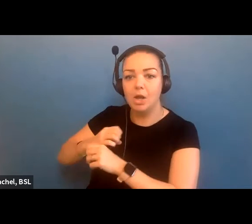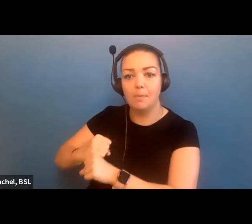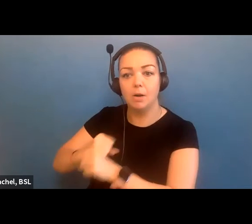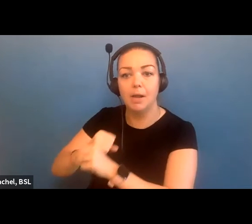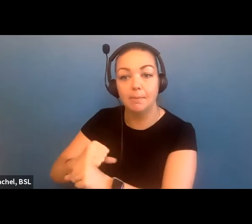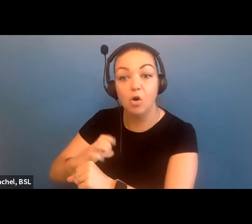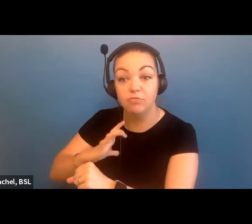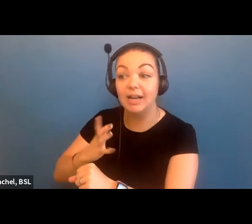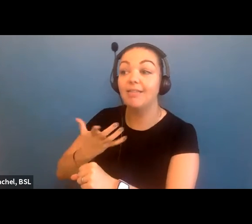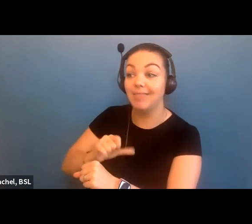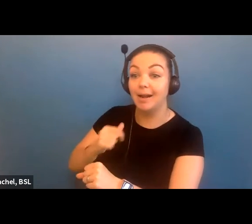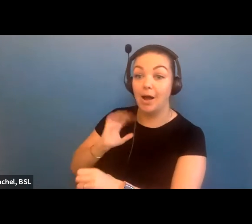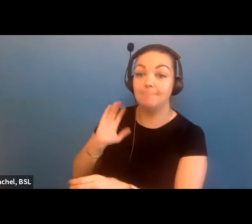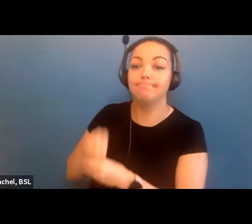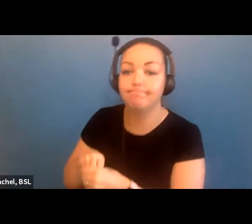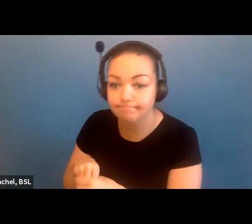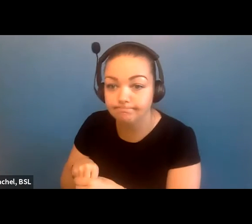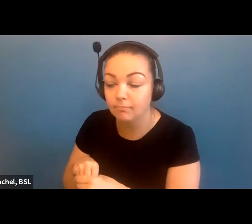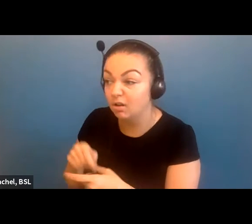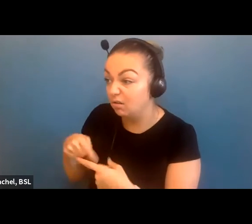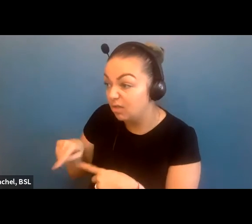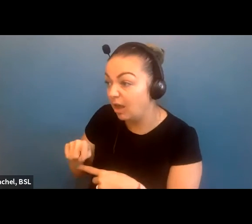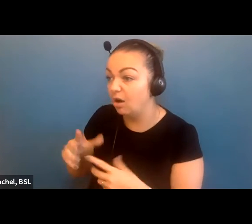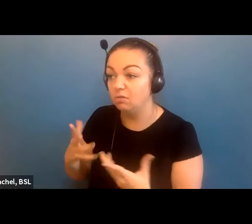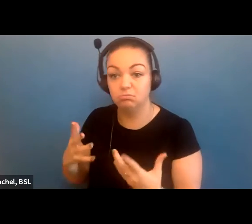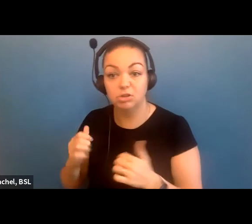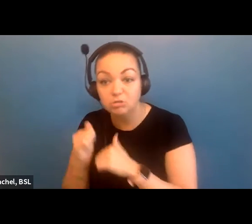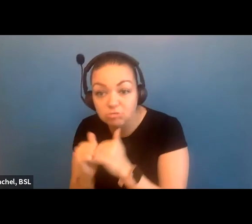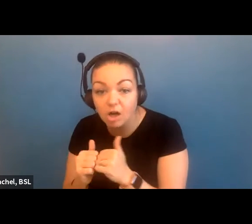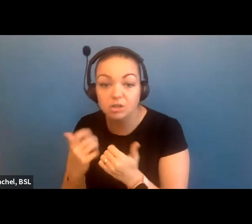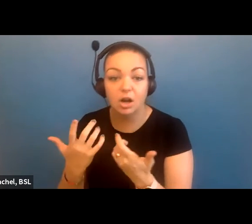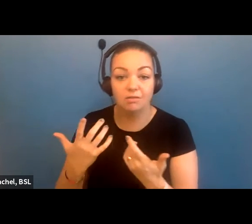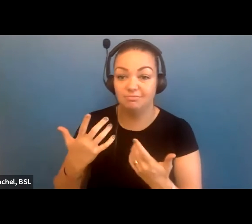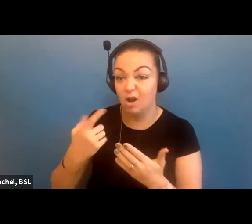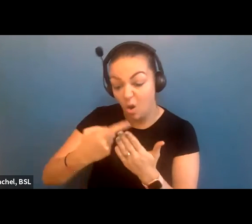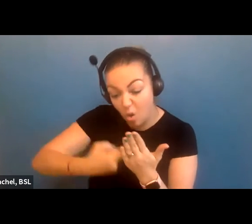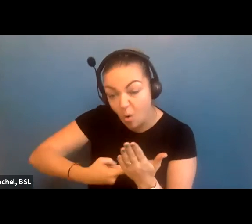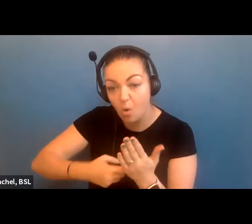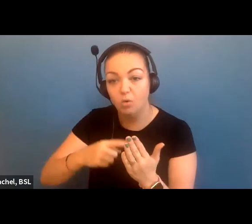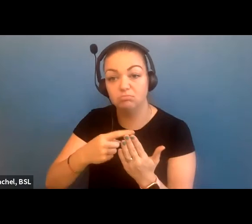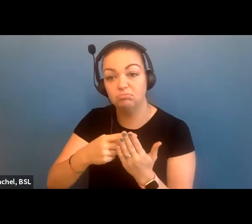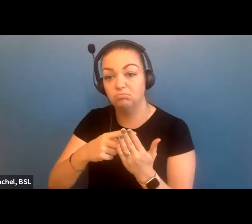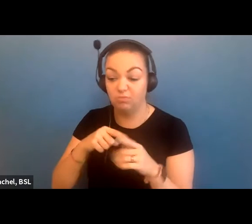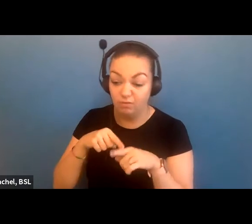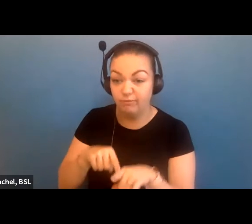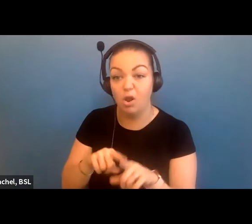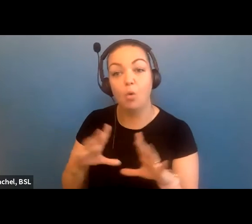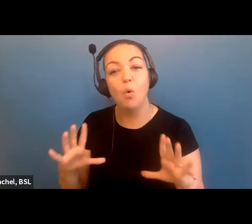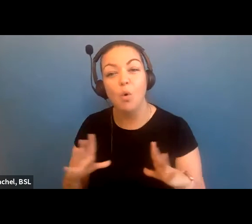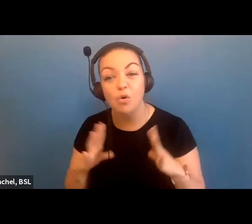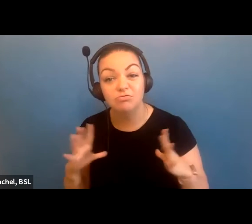a structure for delivery was in place, legislation was in place, regulations were in place, and I already